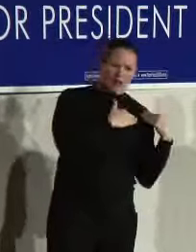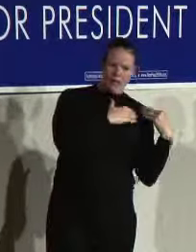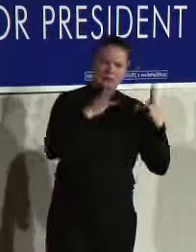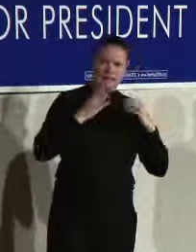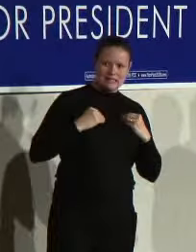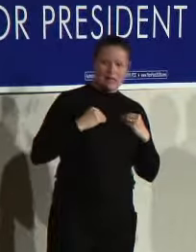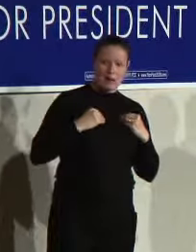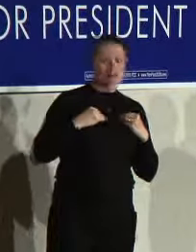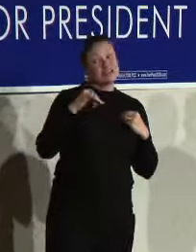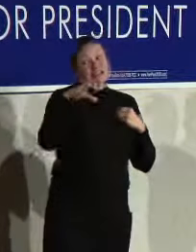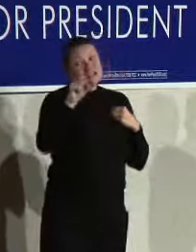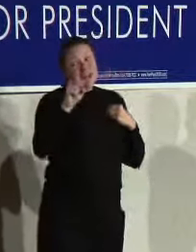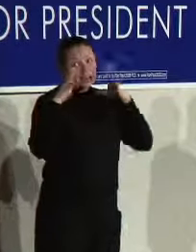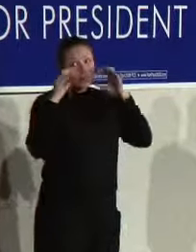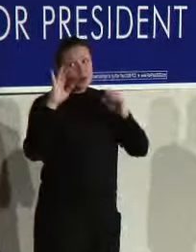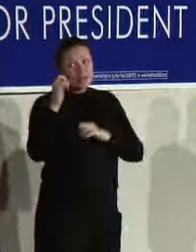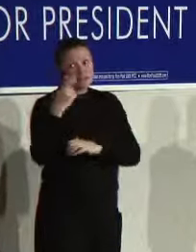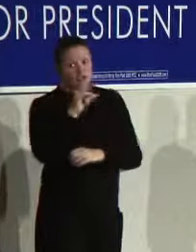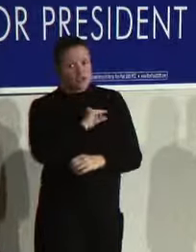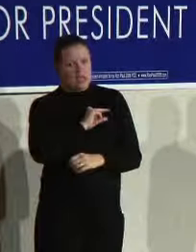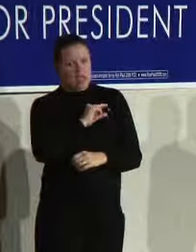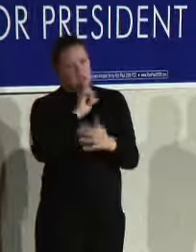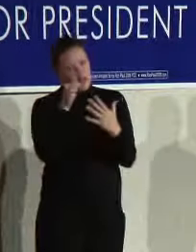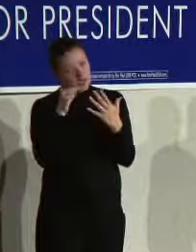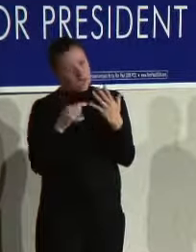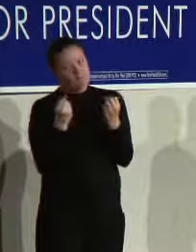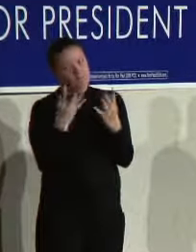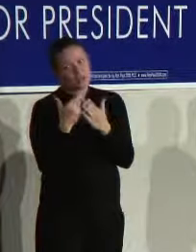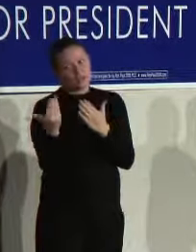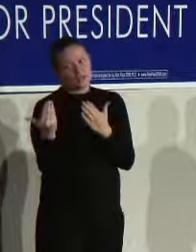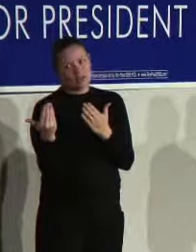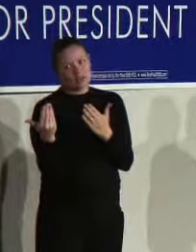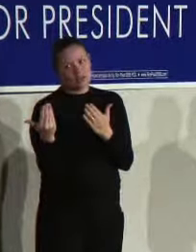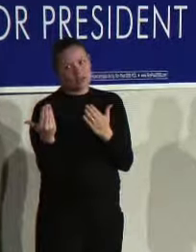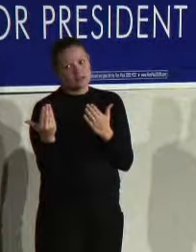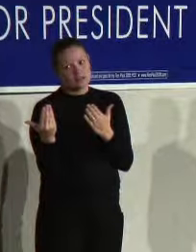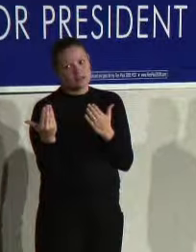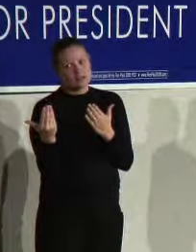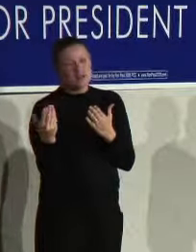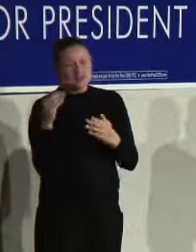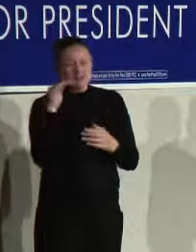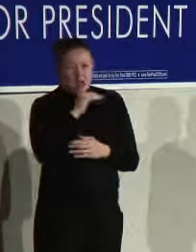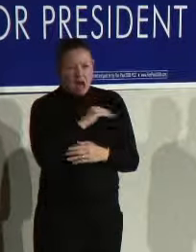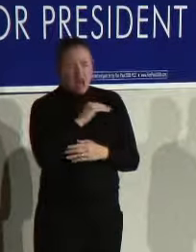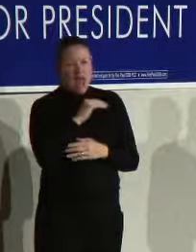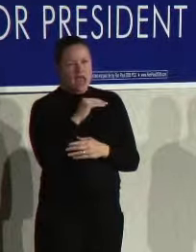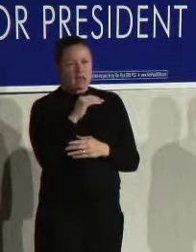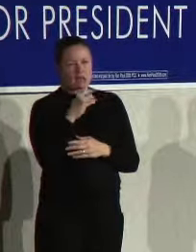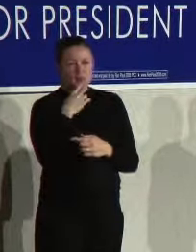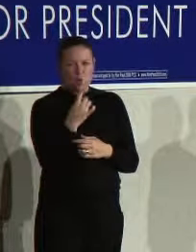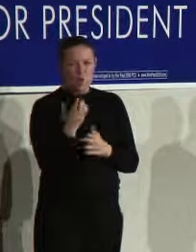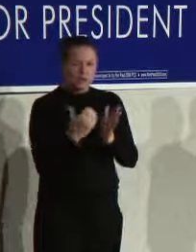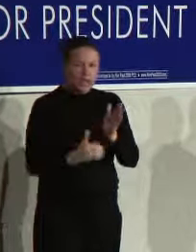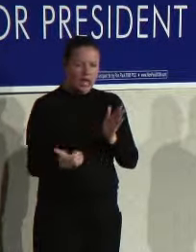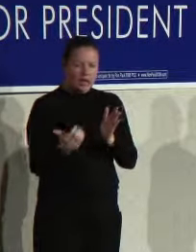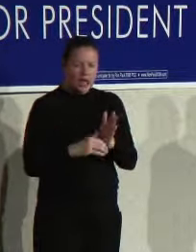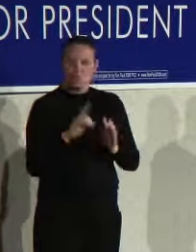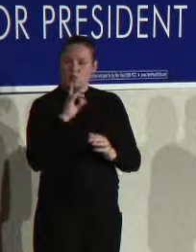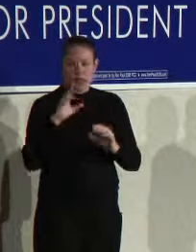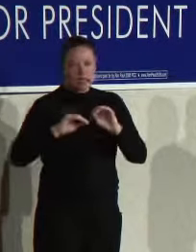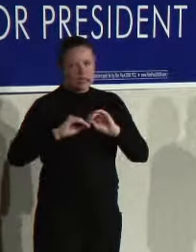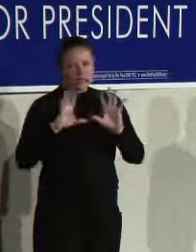So yes, he's guilty of a lot, and it was more than just being misled. A lot of lies were told, and it was so deliberate.